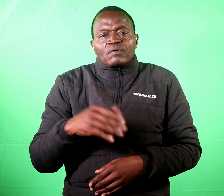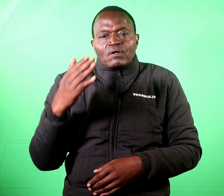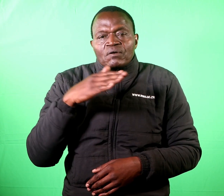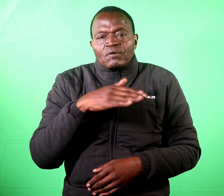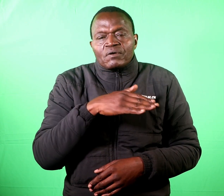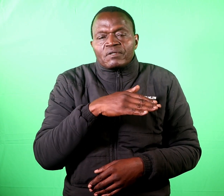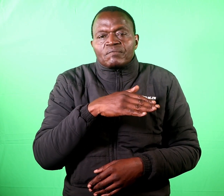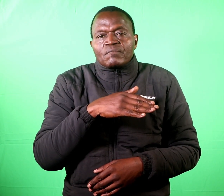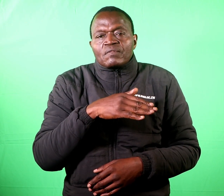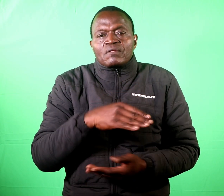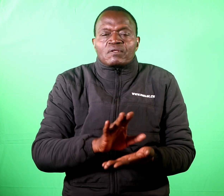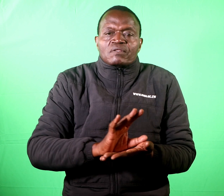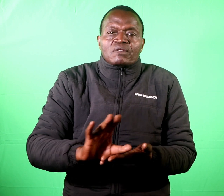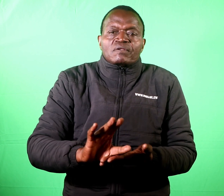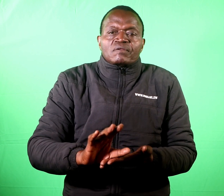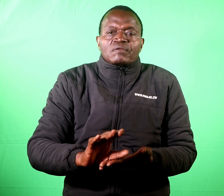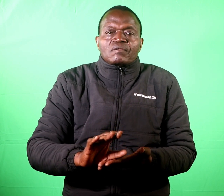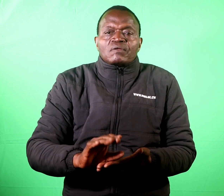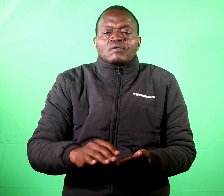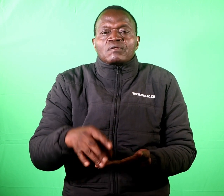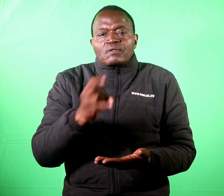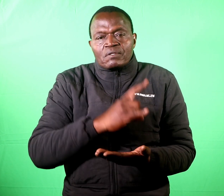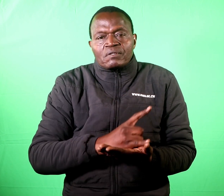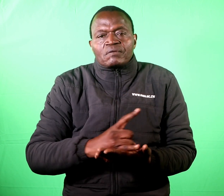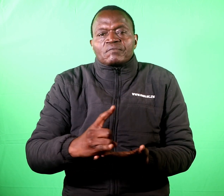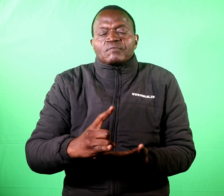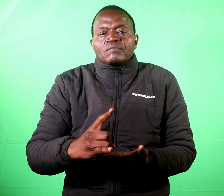Water, sanitation, and hygiene.